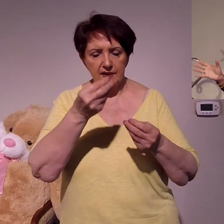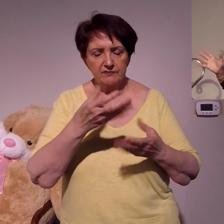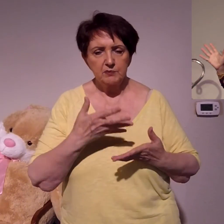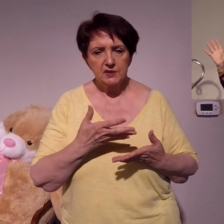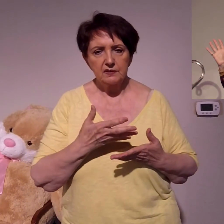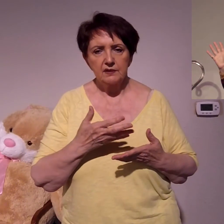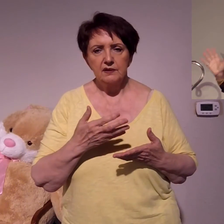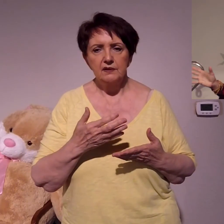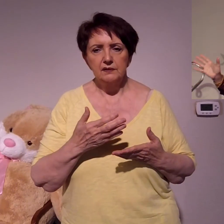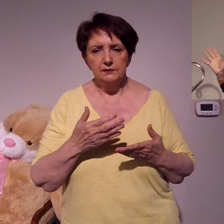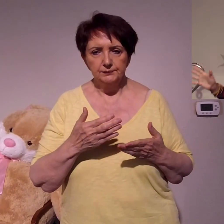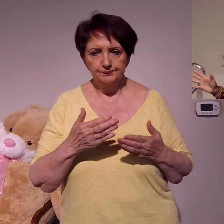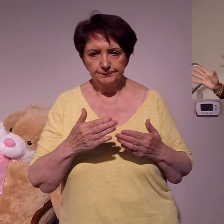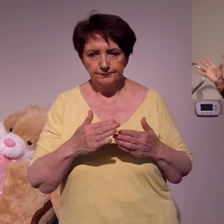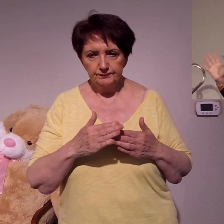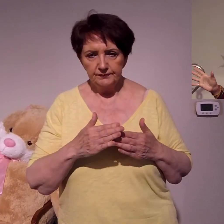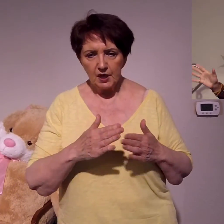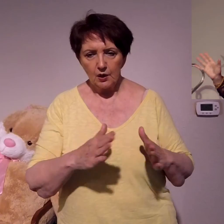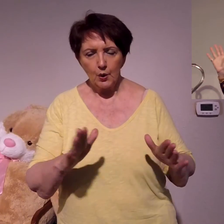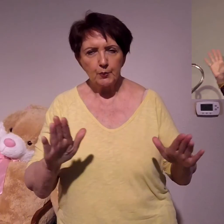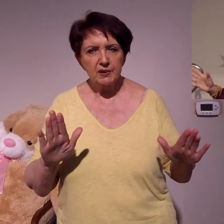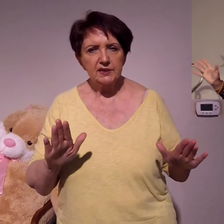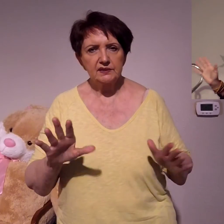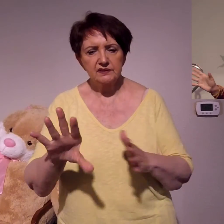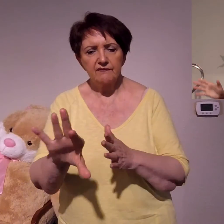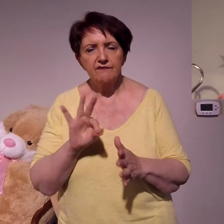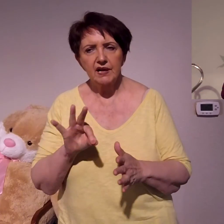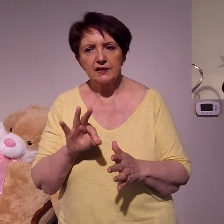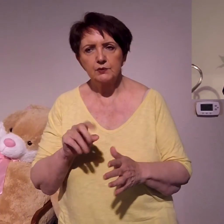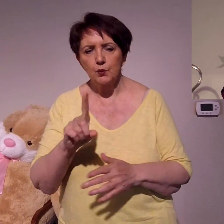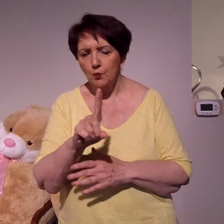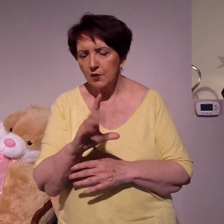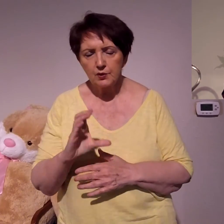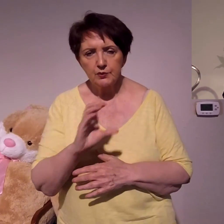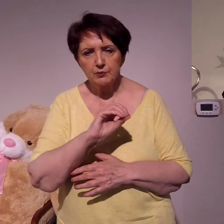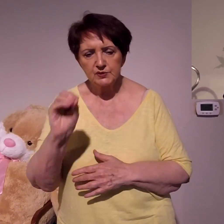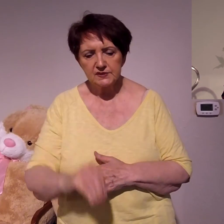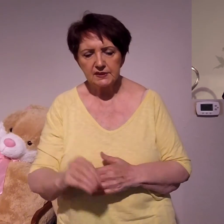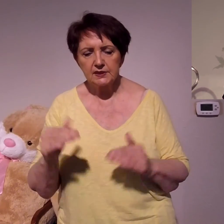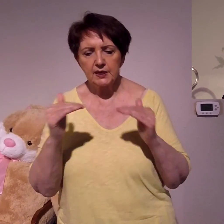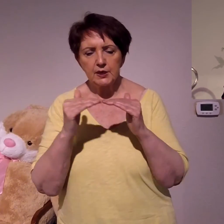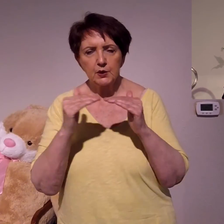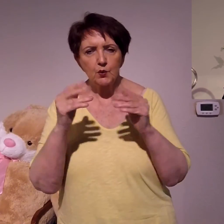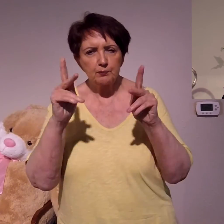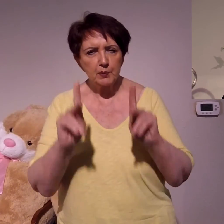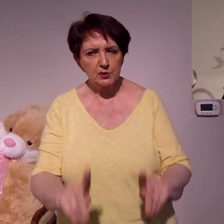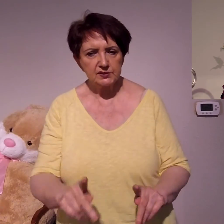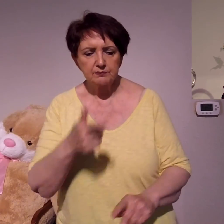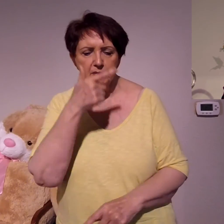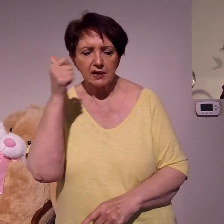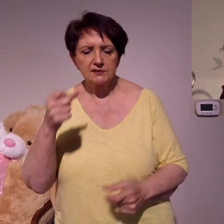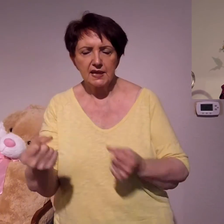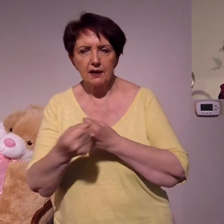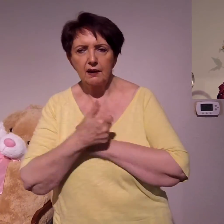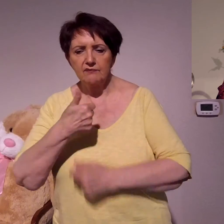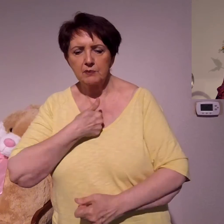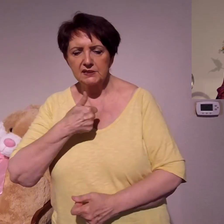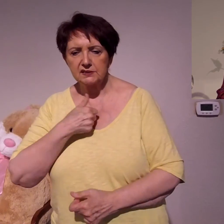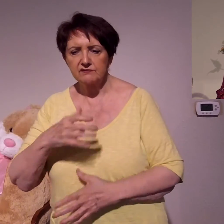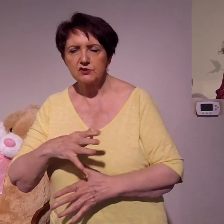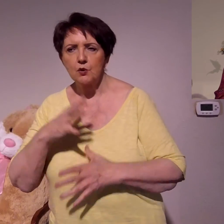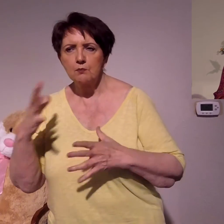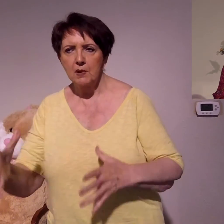we need to love ourselves and nurture ourselves and do the things that we really enjoy doing and to live our life each and every moment.